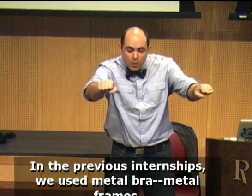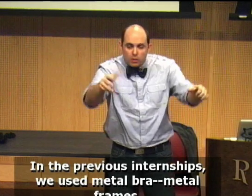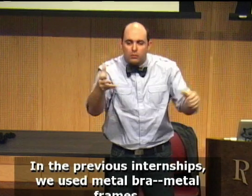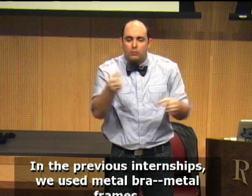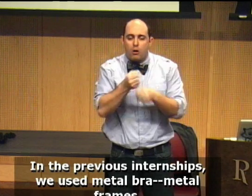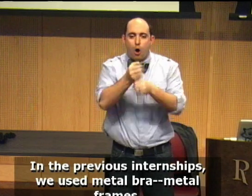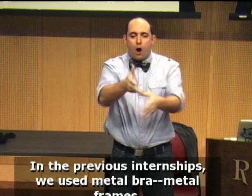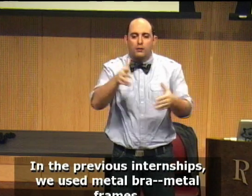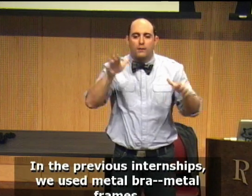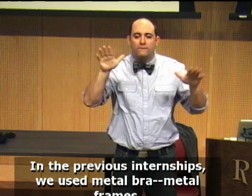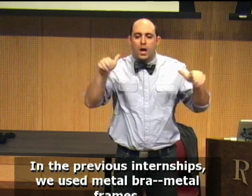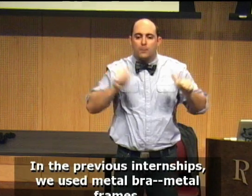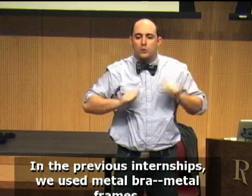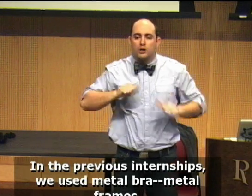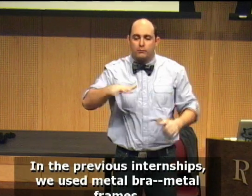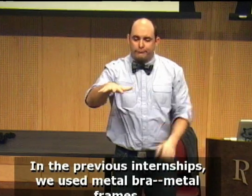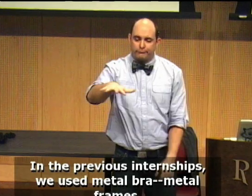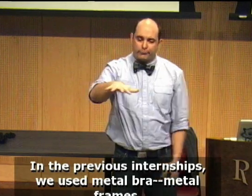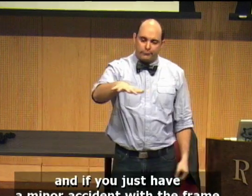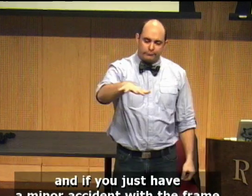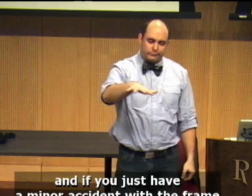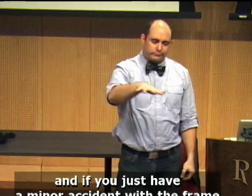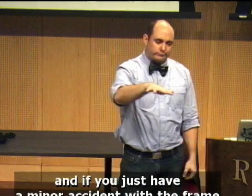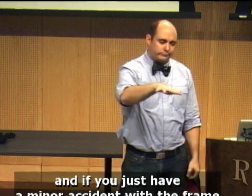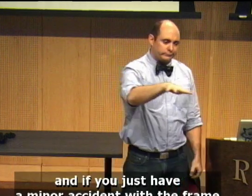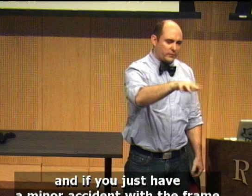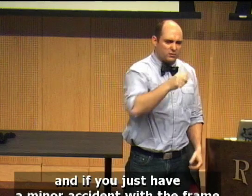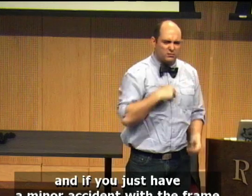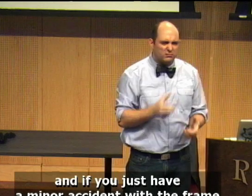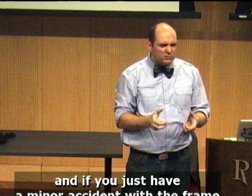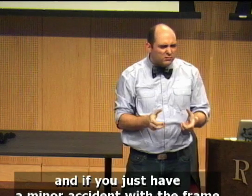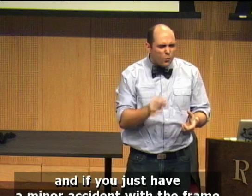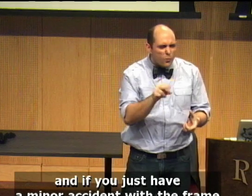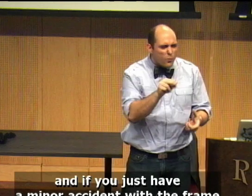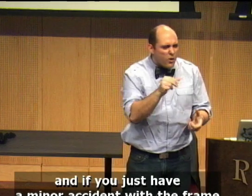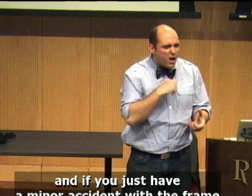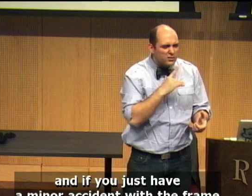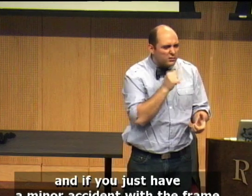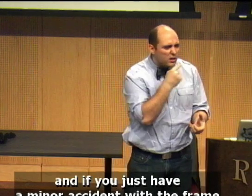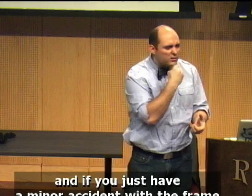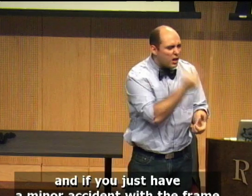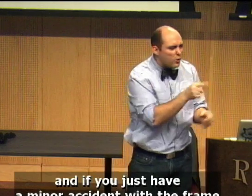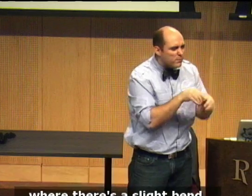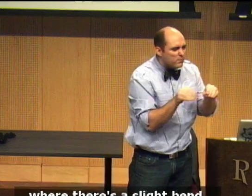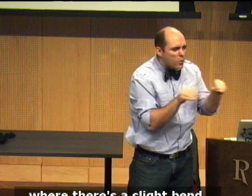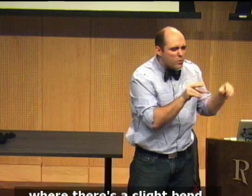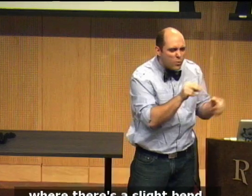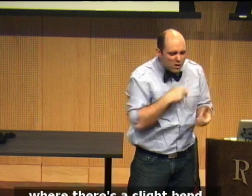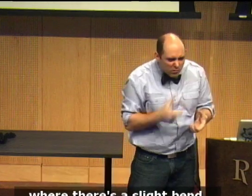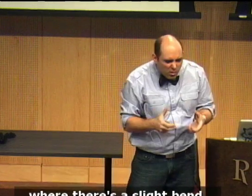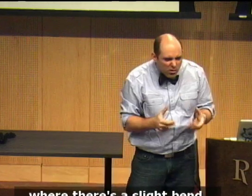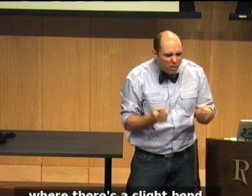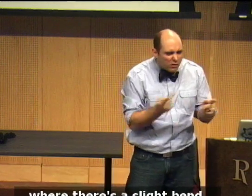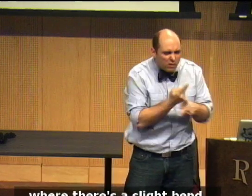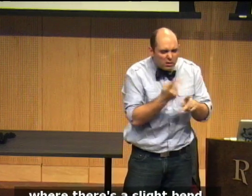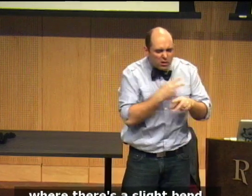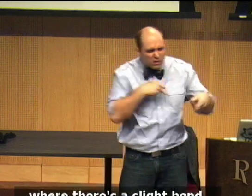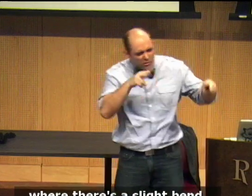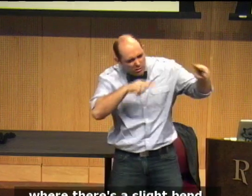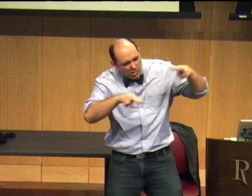internships we used metal frames, and if you just have a minor accident with the frame where there's a slight bend,